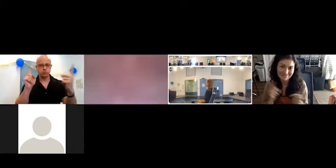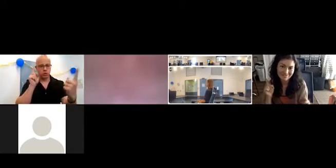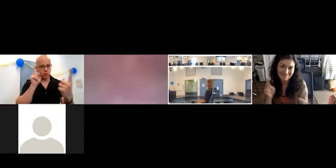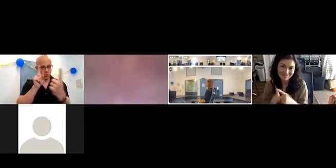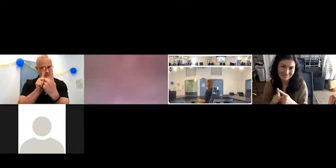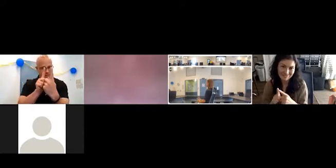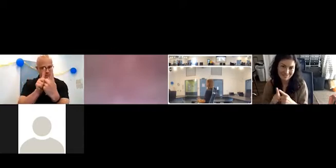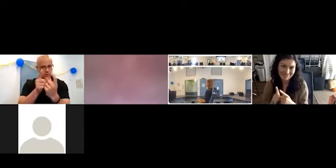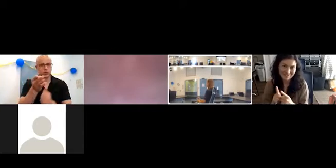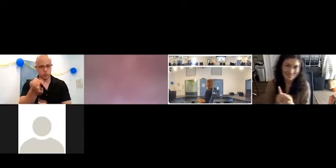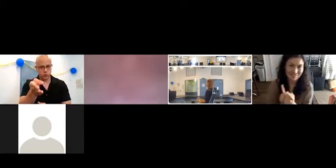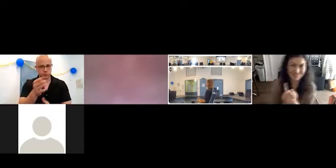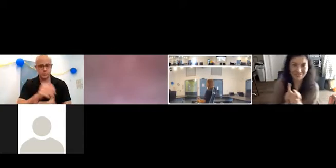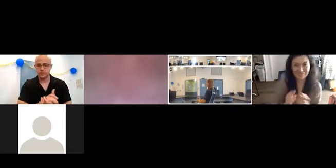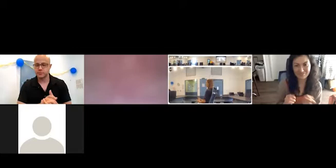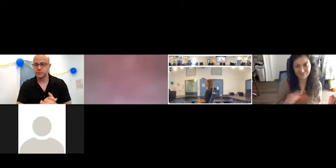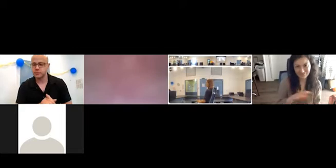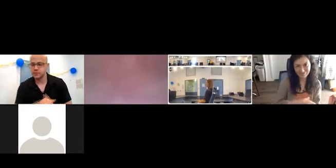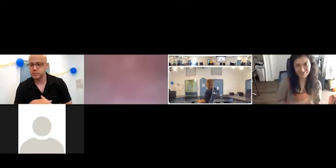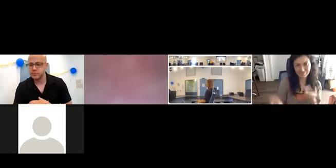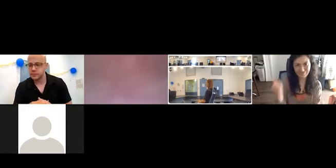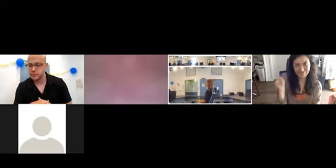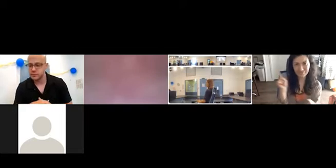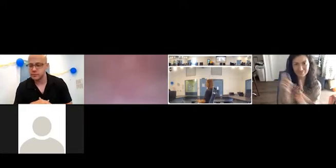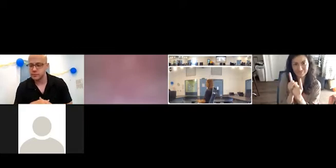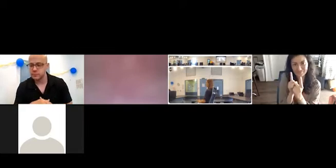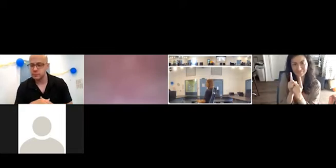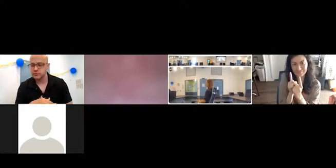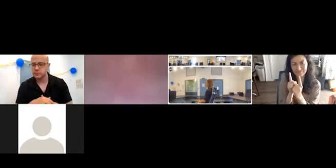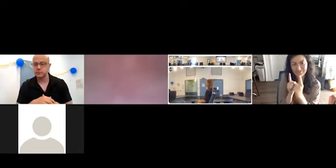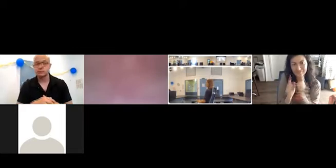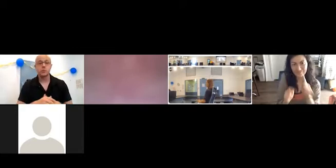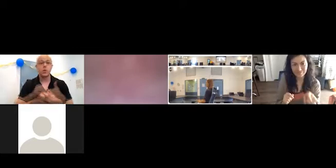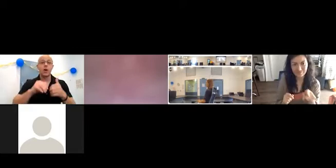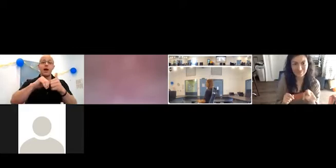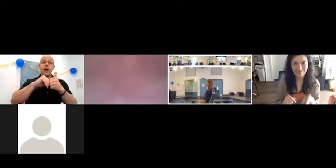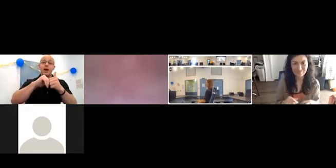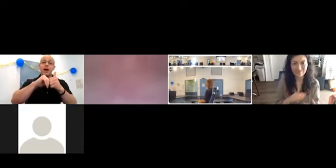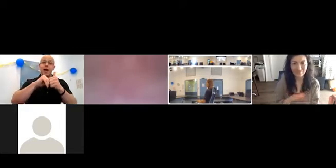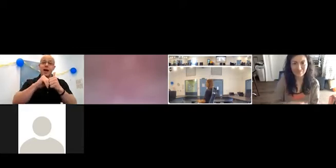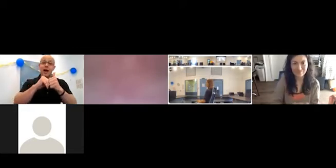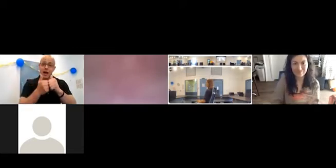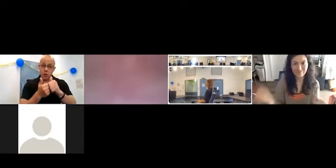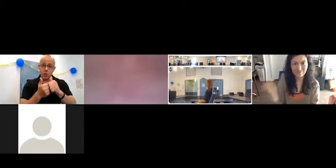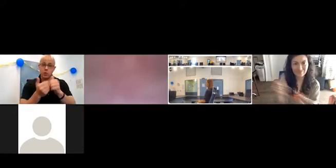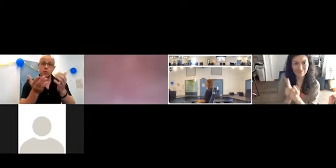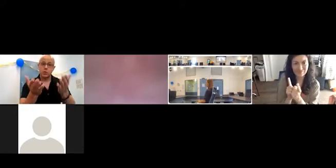don't use more than the 2 index fingers. Just nice to meet you.